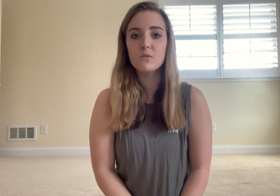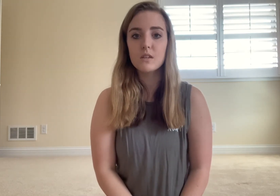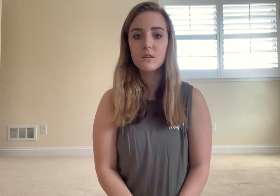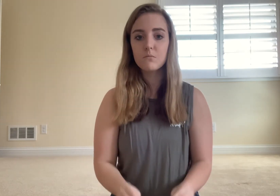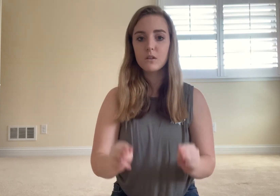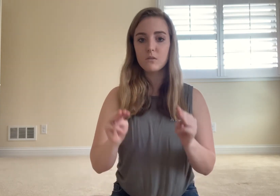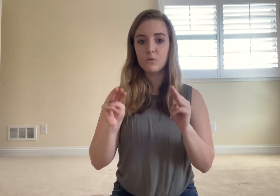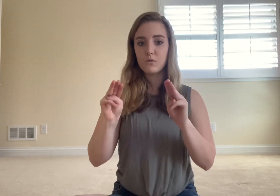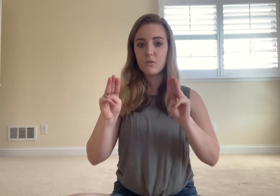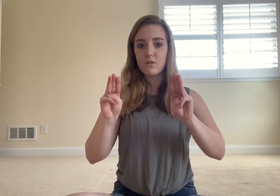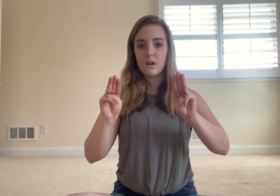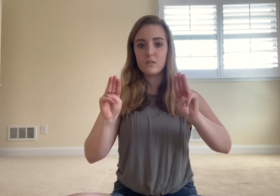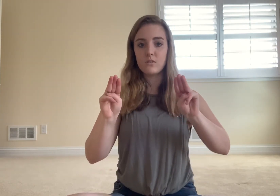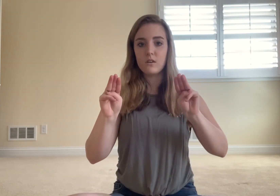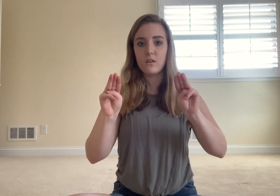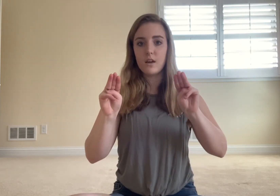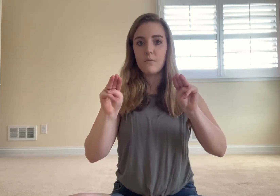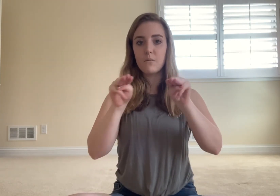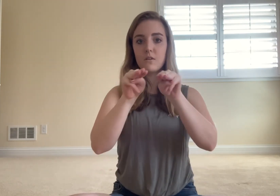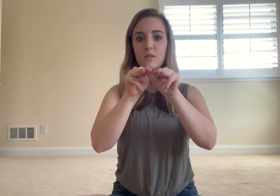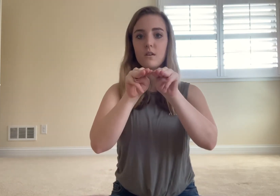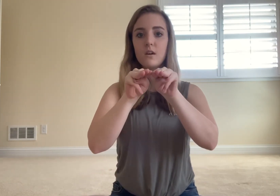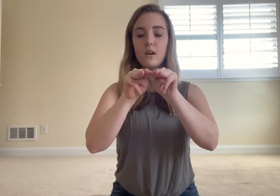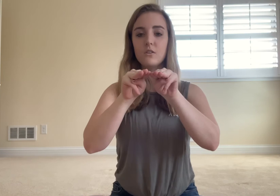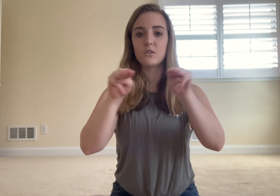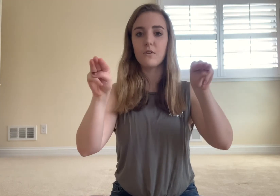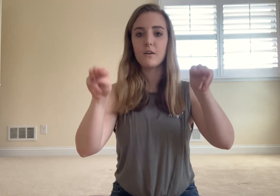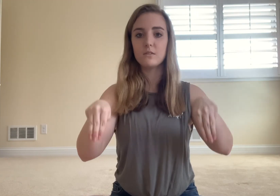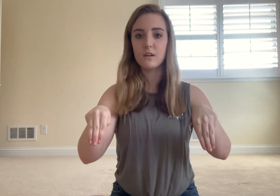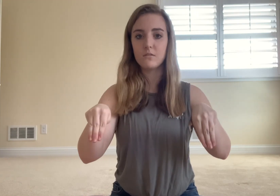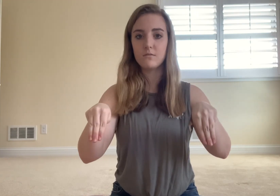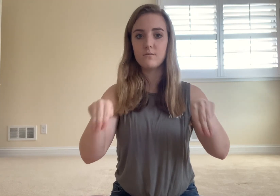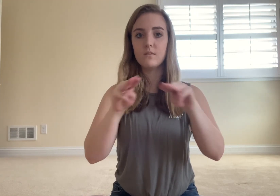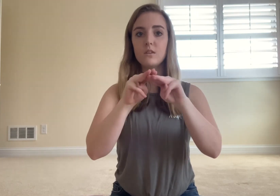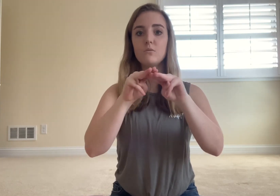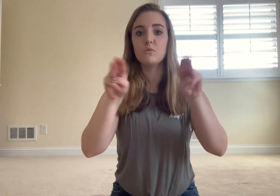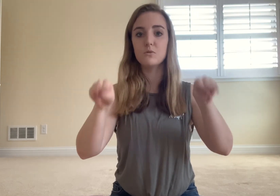Museum, both of your hands are in an M, and you just go out, down. Museum.